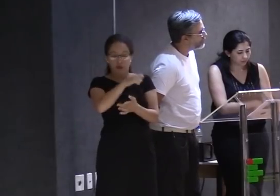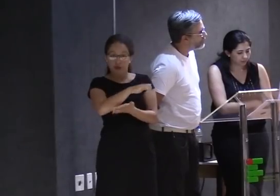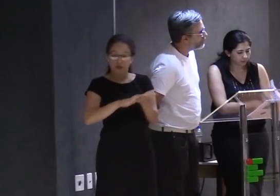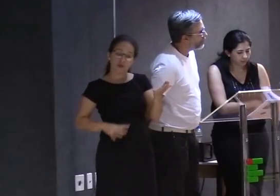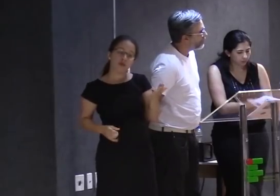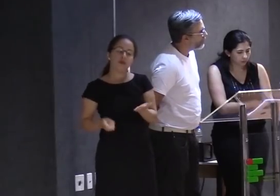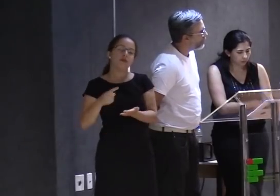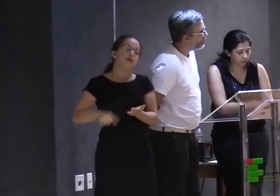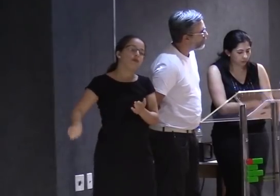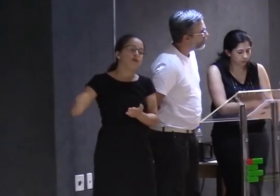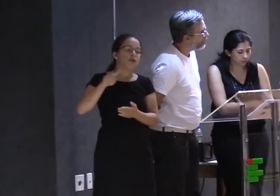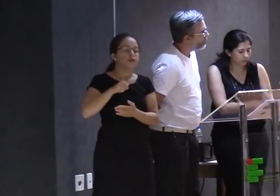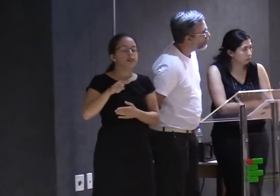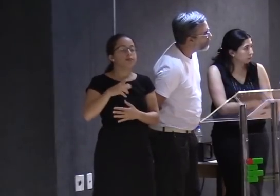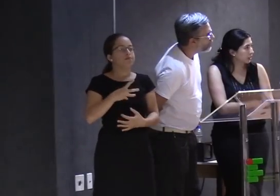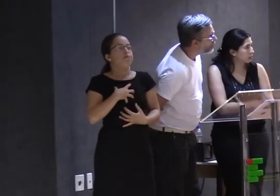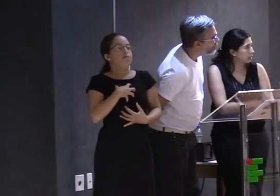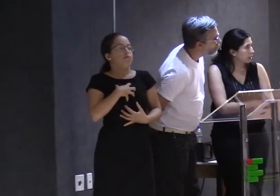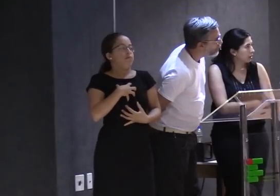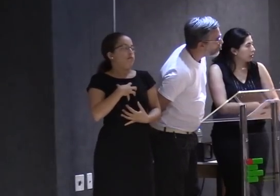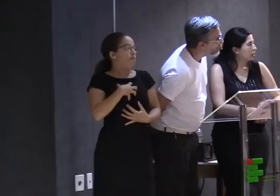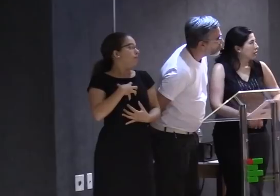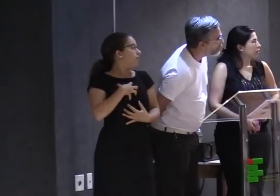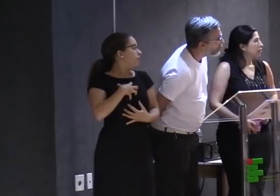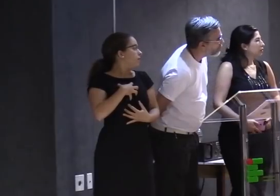é que vocês tenham